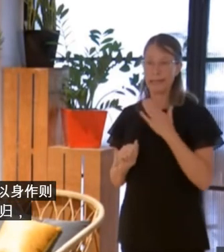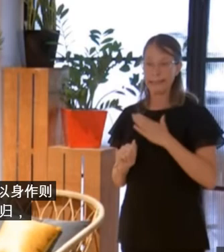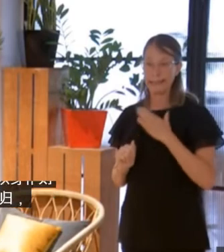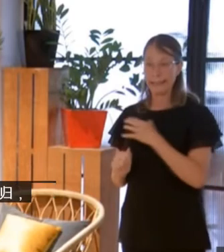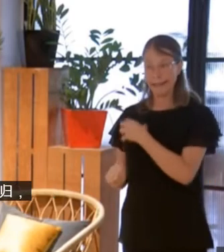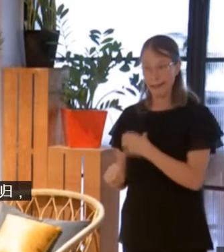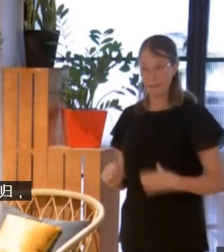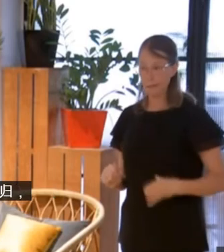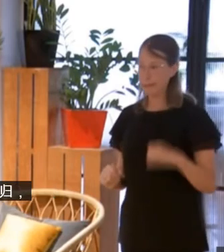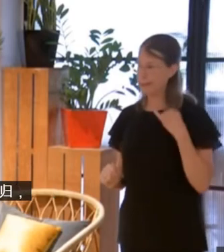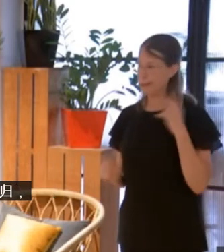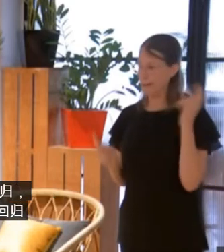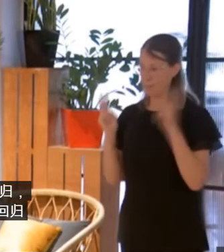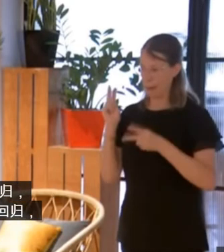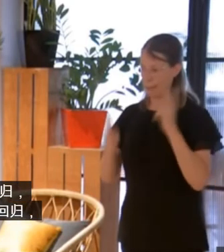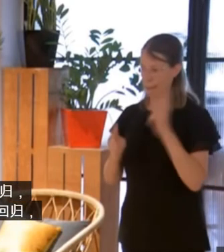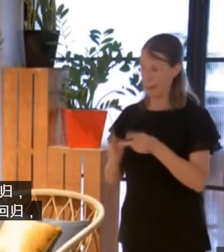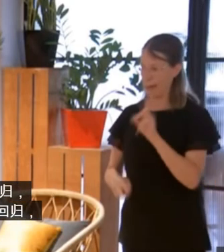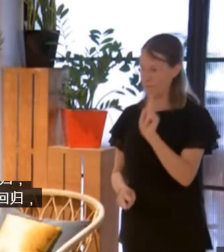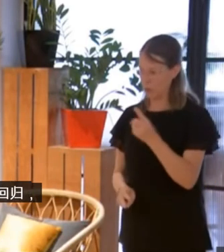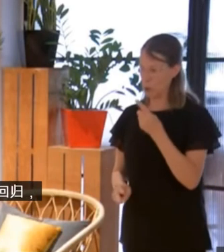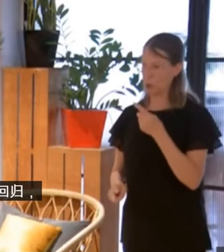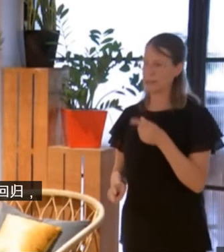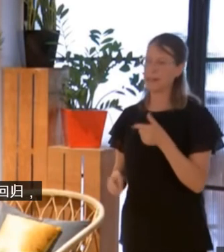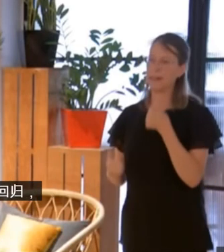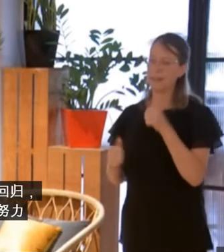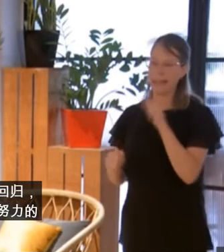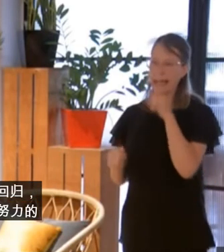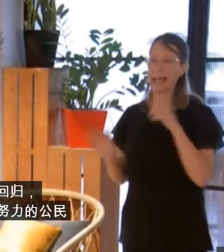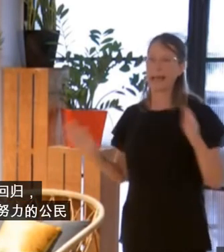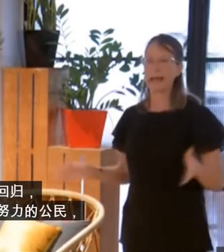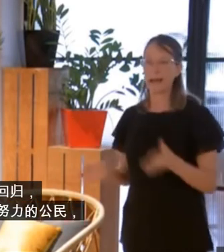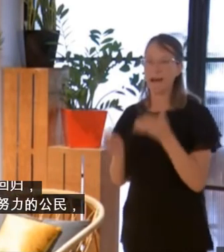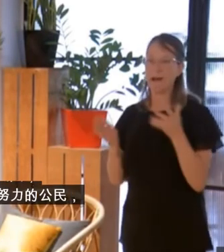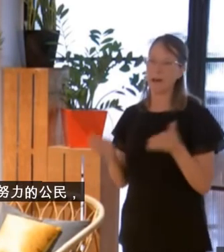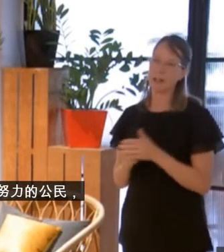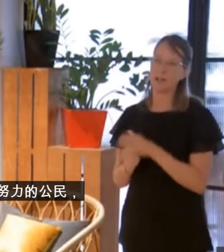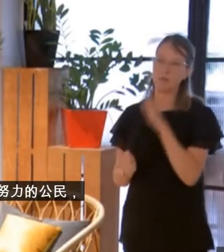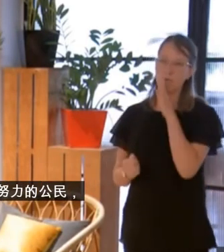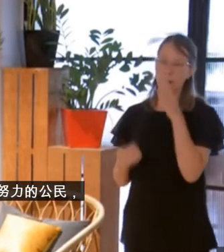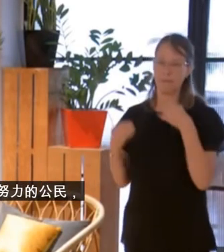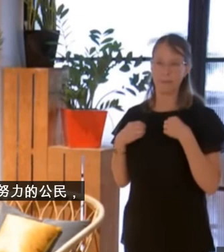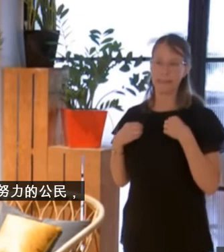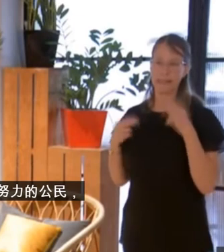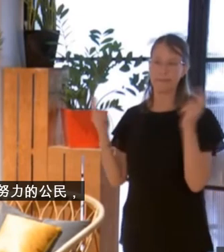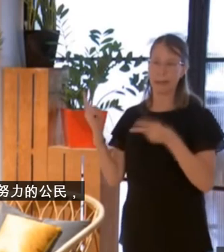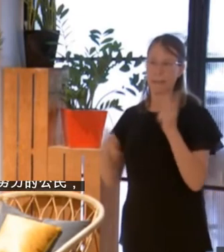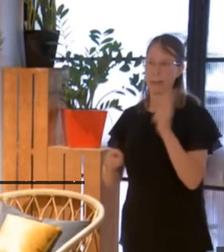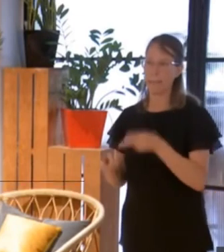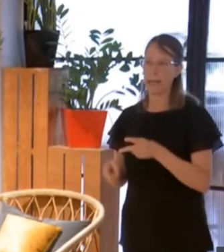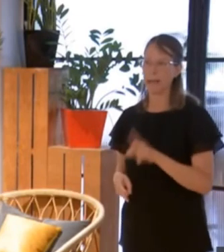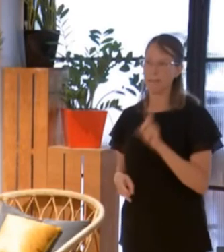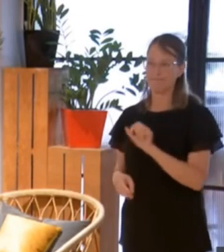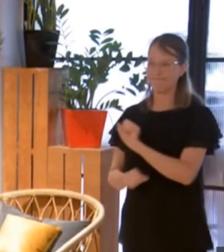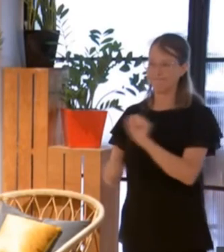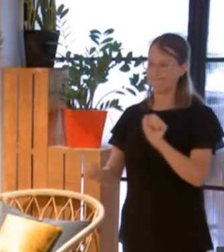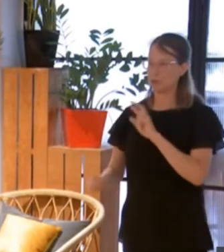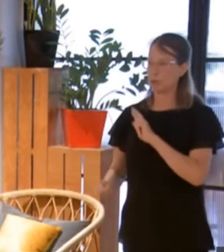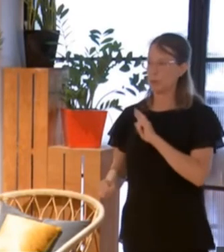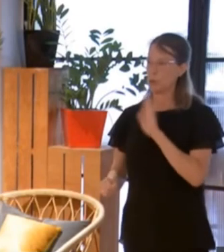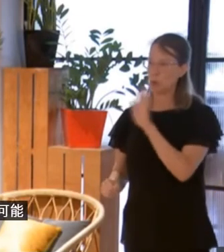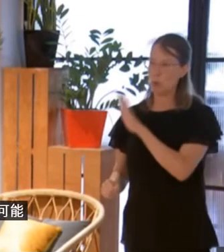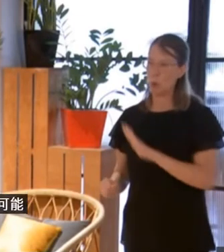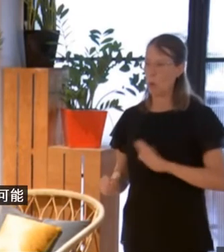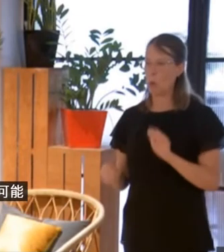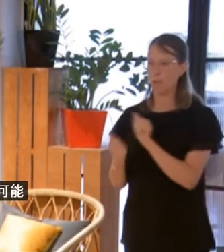return, and I'll encourage the private sector return because it's a civic duty that we all work together. Now, obviously, that'll be a matter for